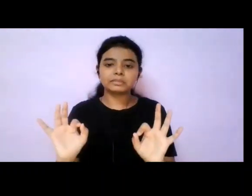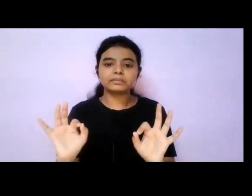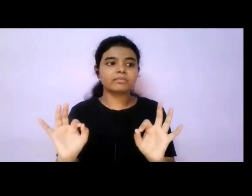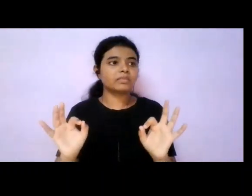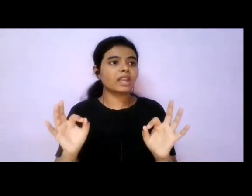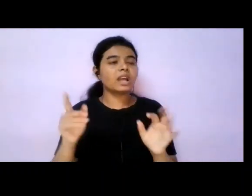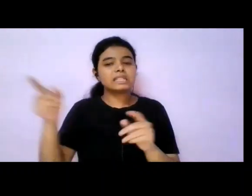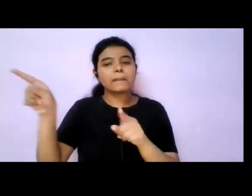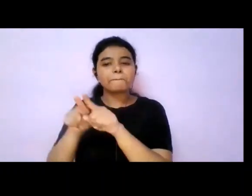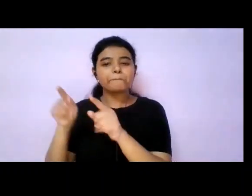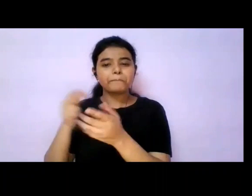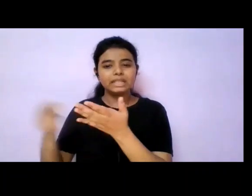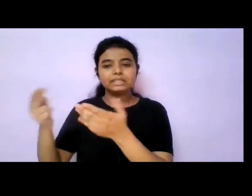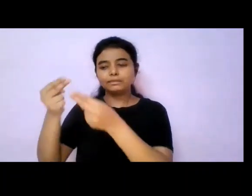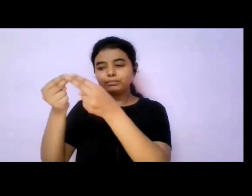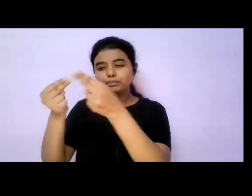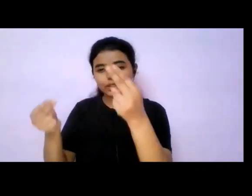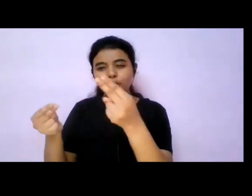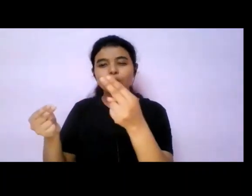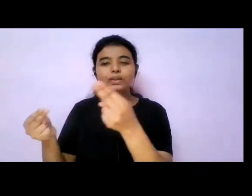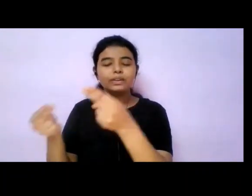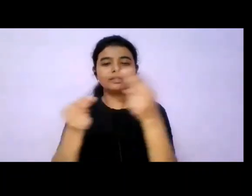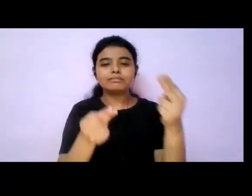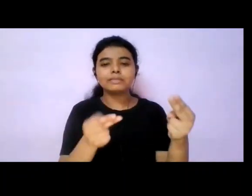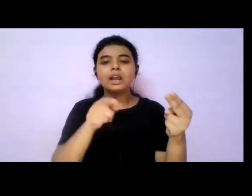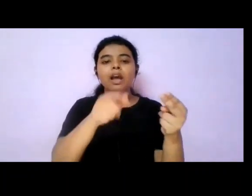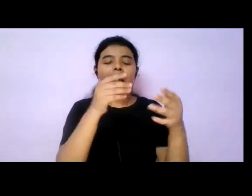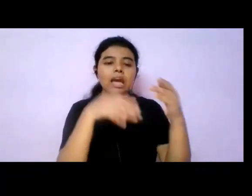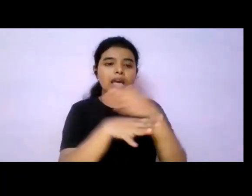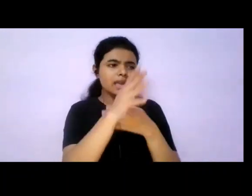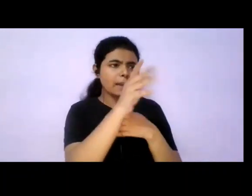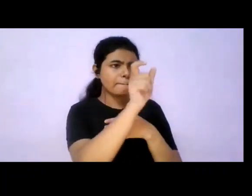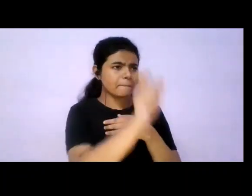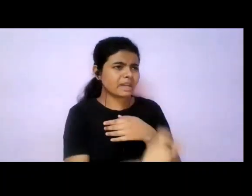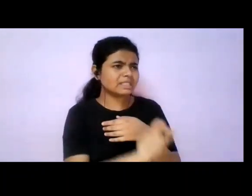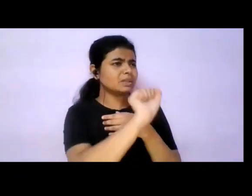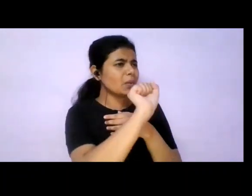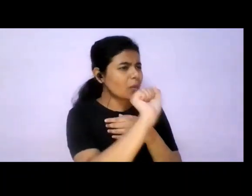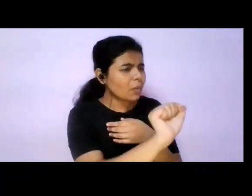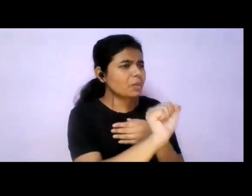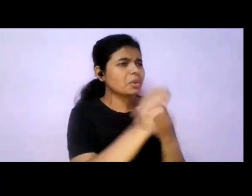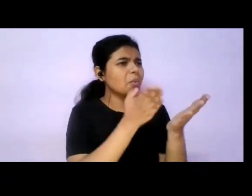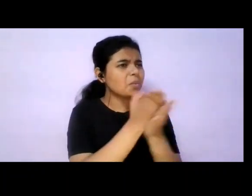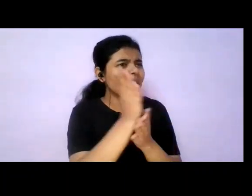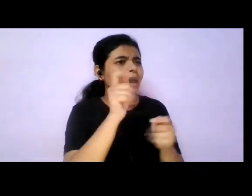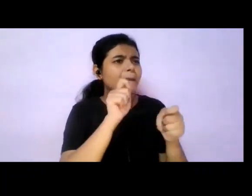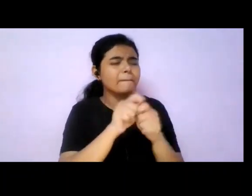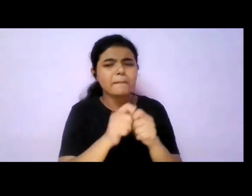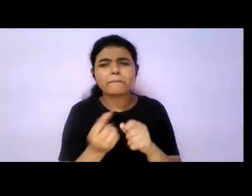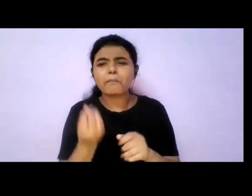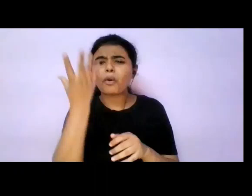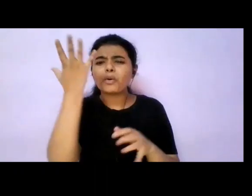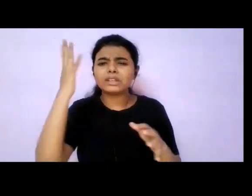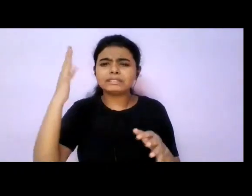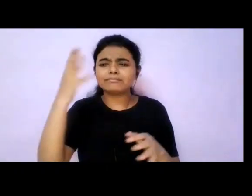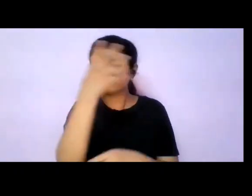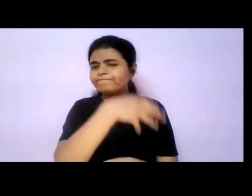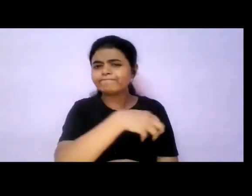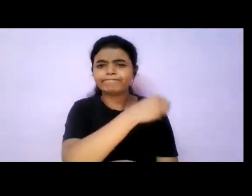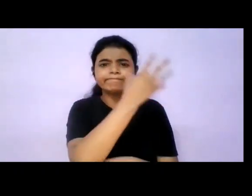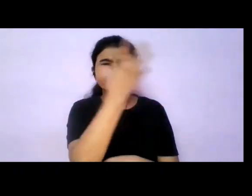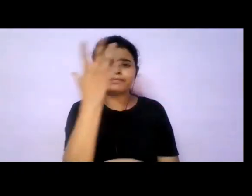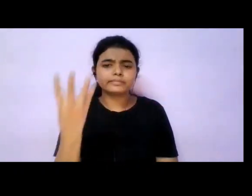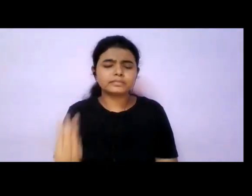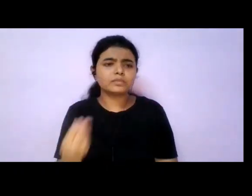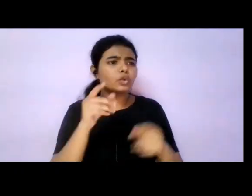as, quote, the magnificence of human community. I love that phrase. And